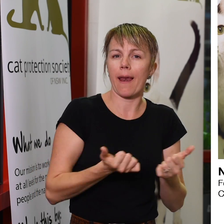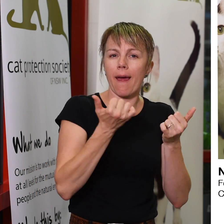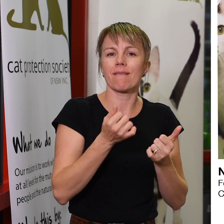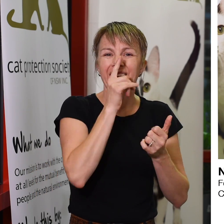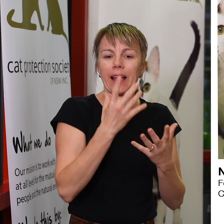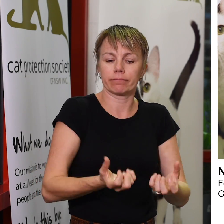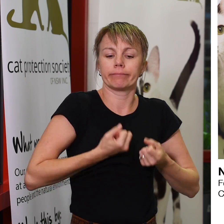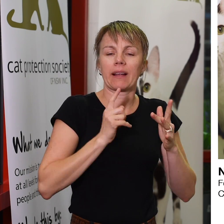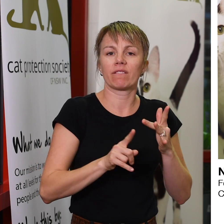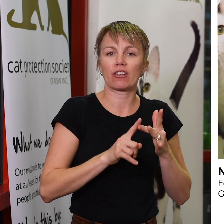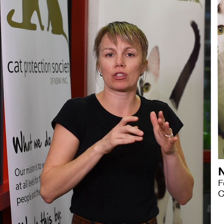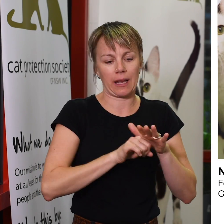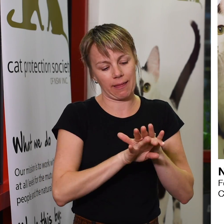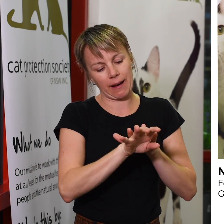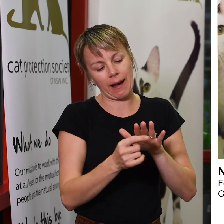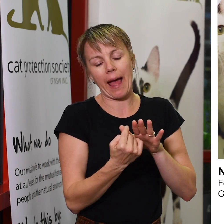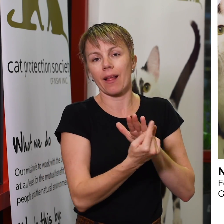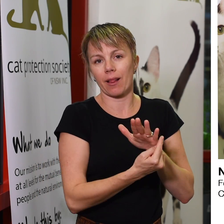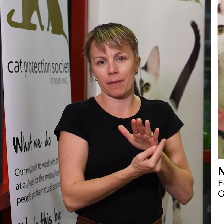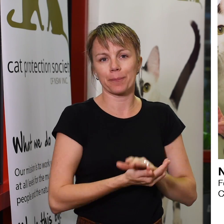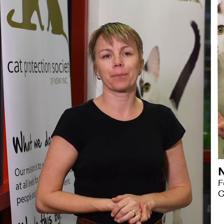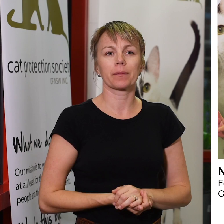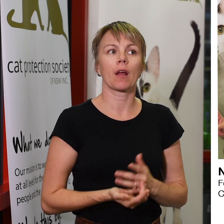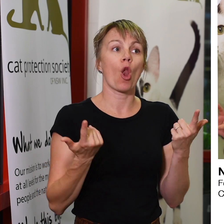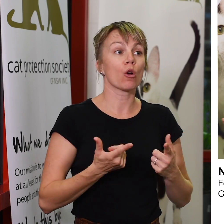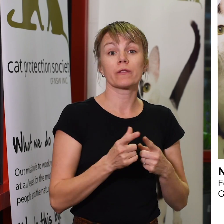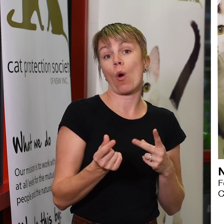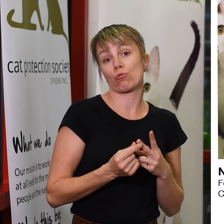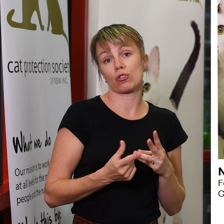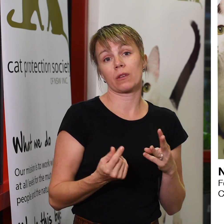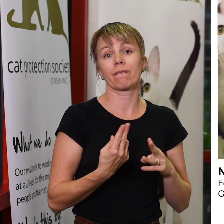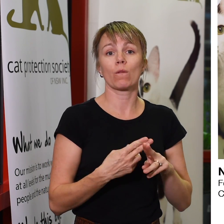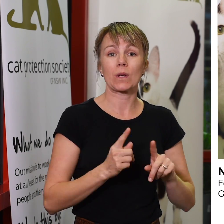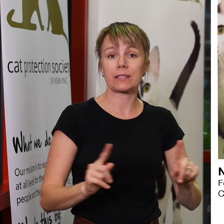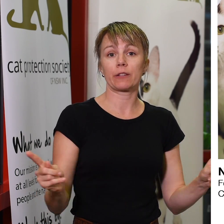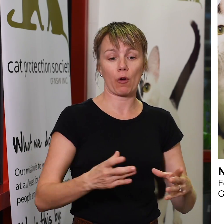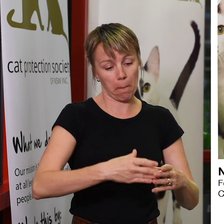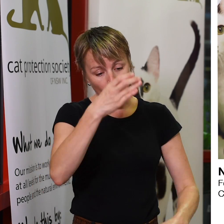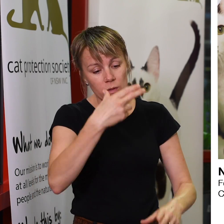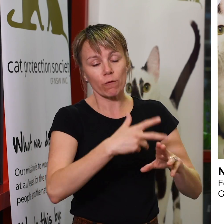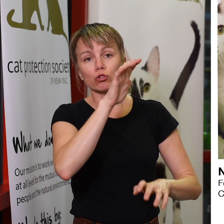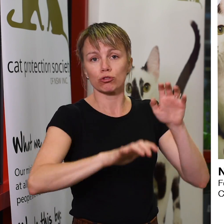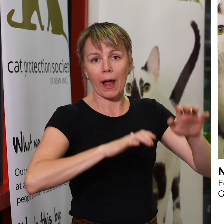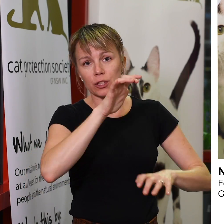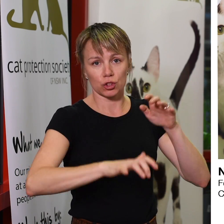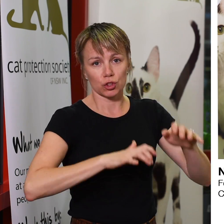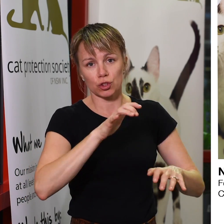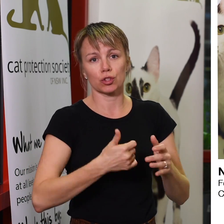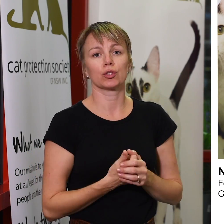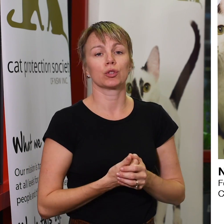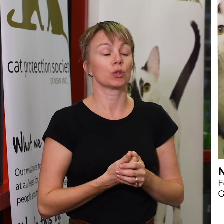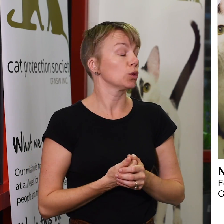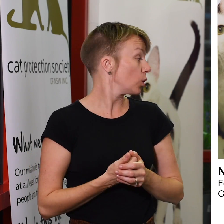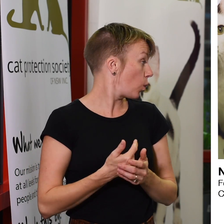haven't got rid of that dead part of the nail. So there's a lot of options for scratch post. It's ridiculous, the amount of options. We